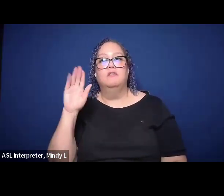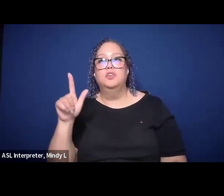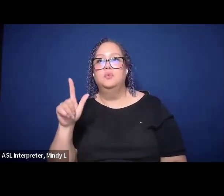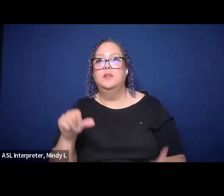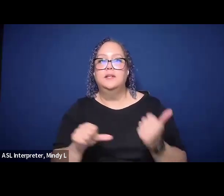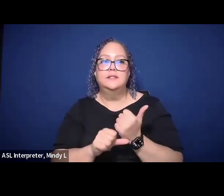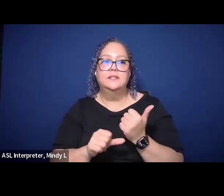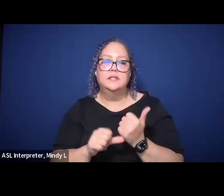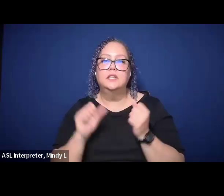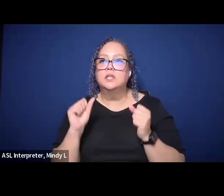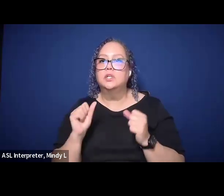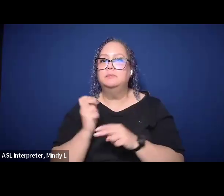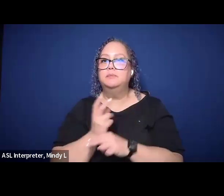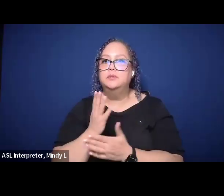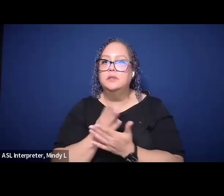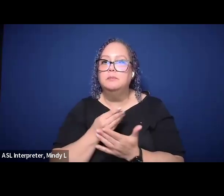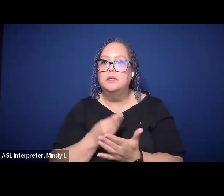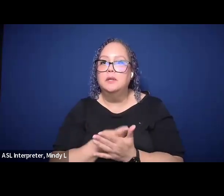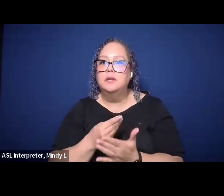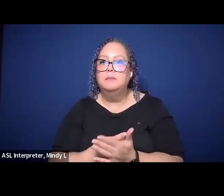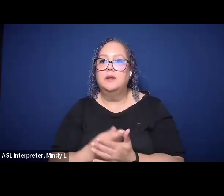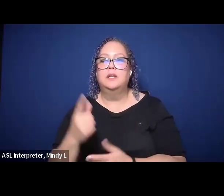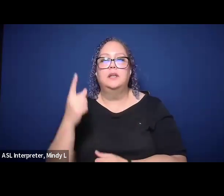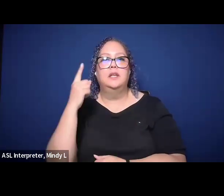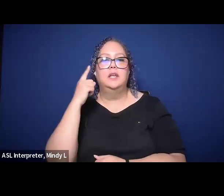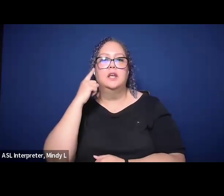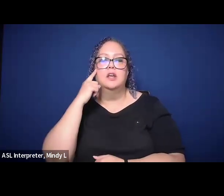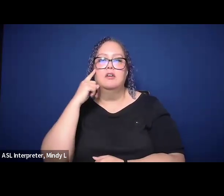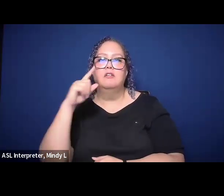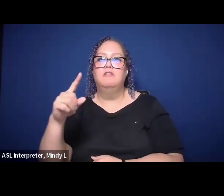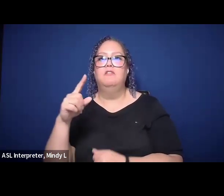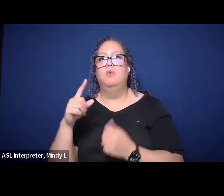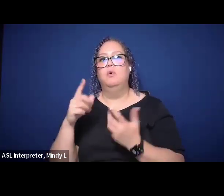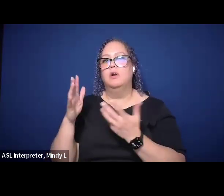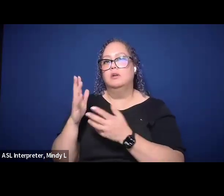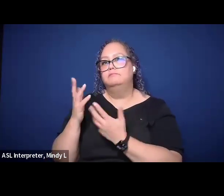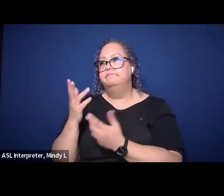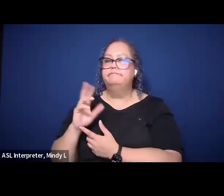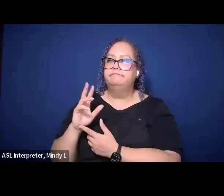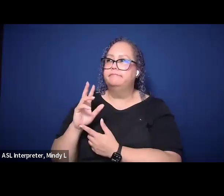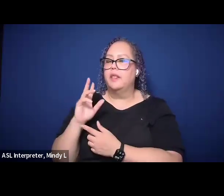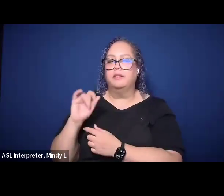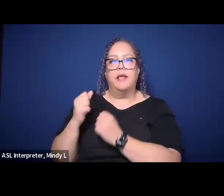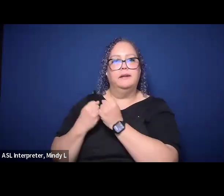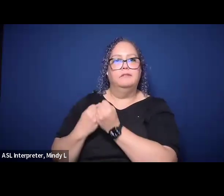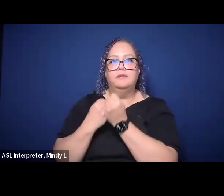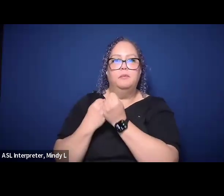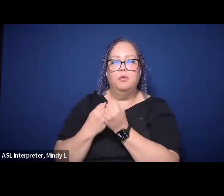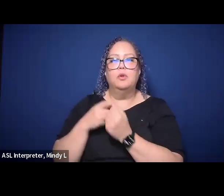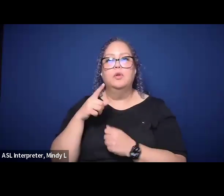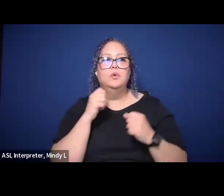energy. You could batch content creation for high energy days to save time later and preserve energy for